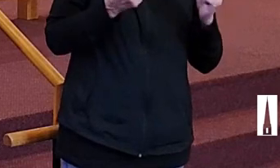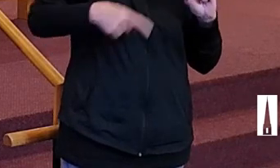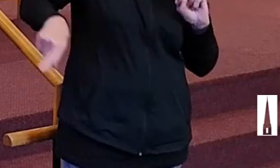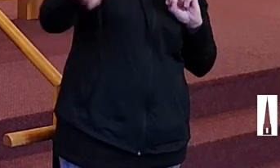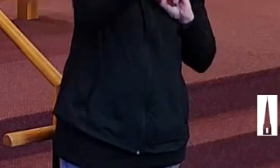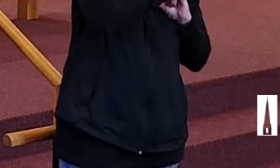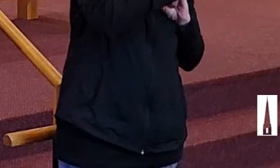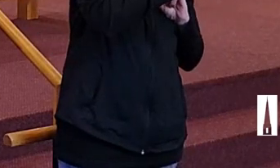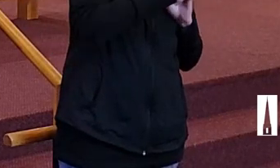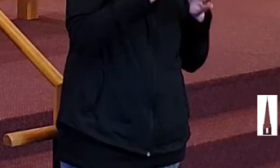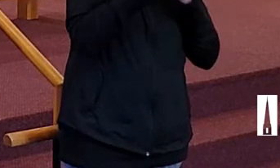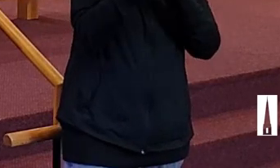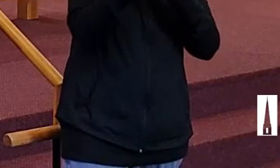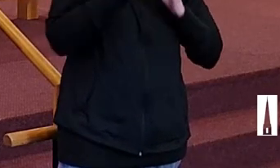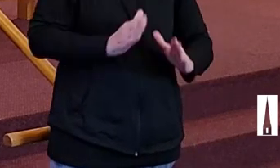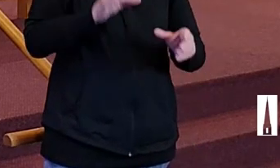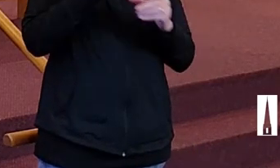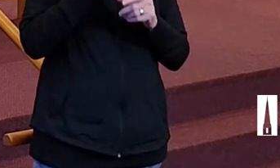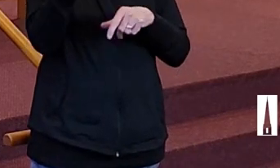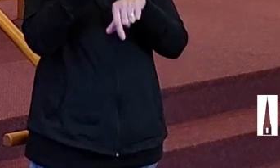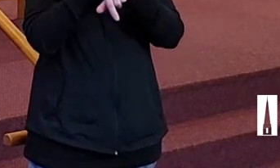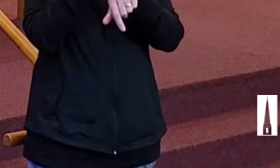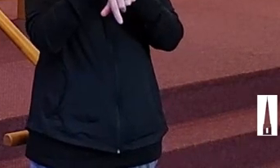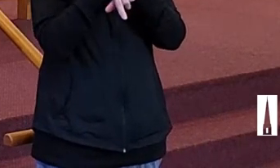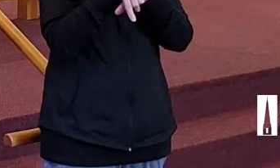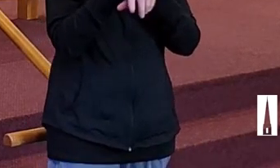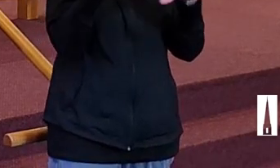placing his daughter's life into Jesus' care.